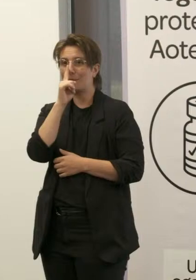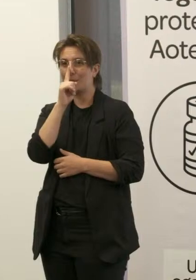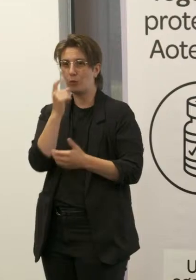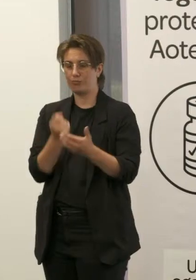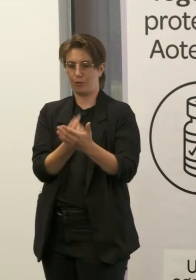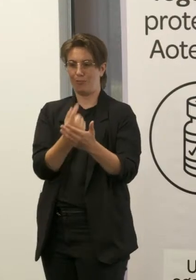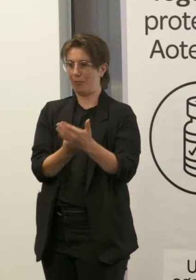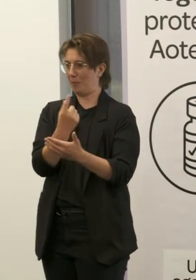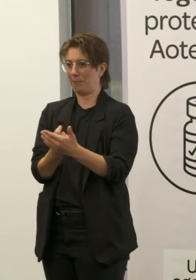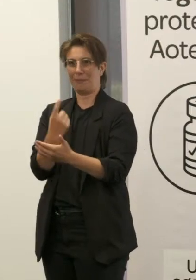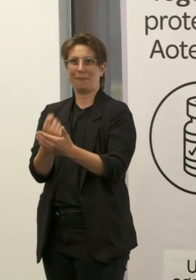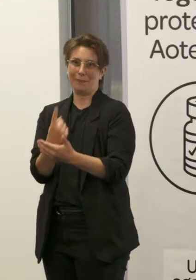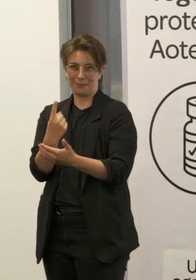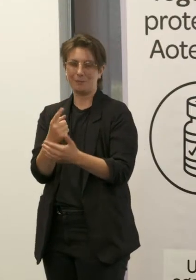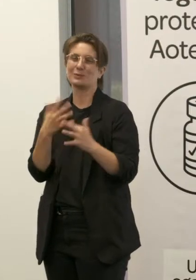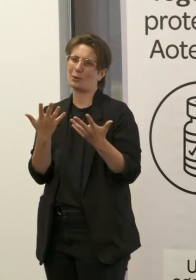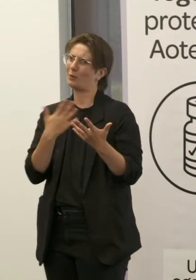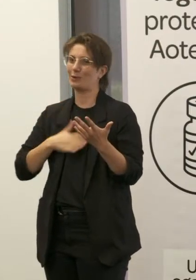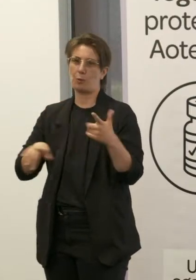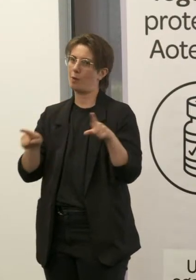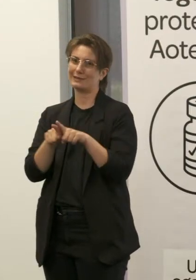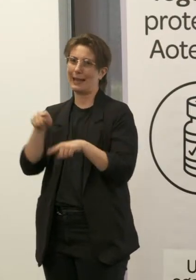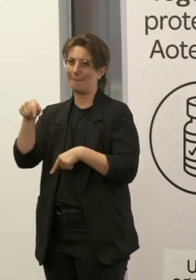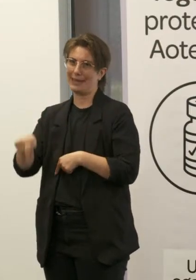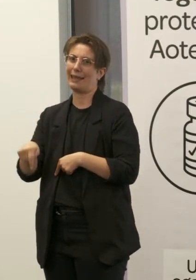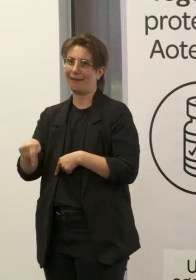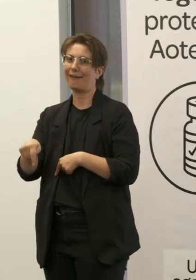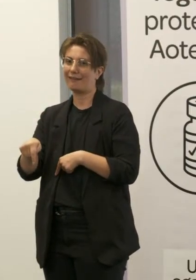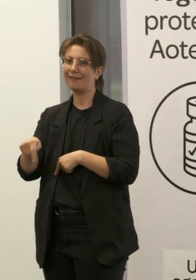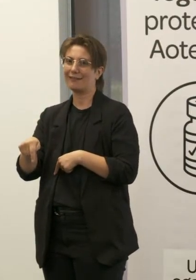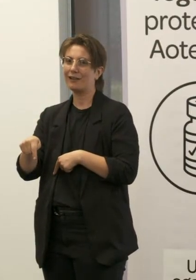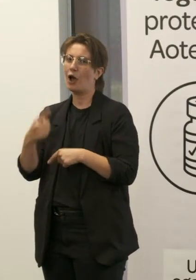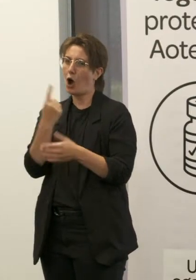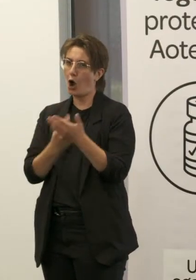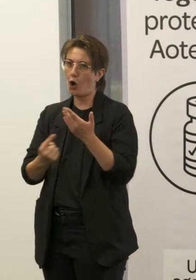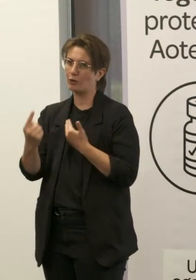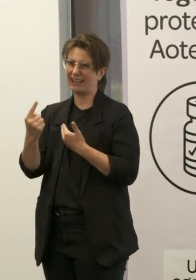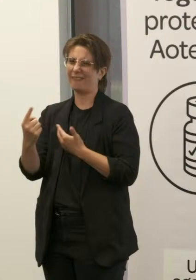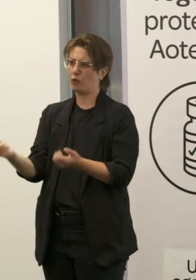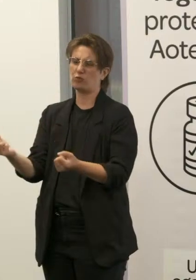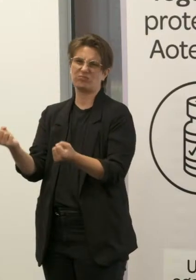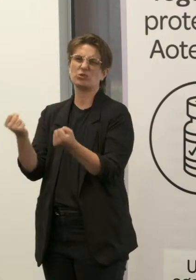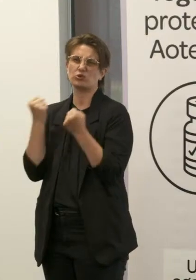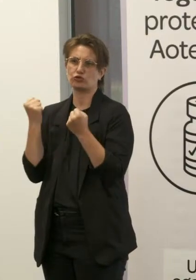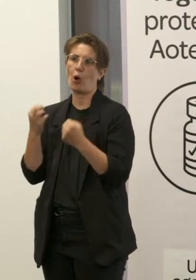be notified all the time when they may in fact not be a contact.